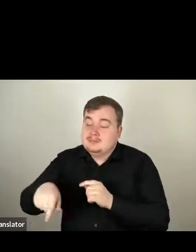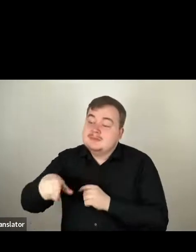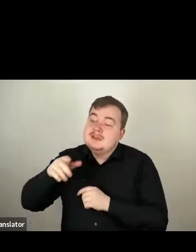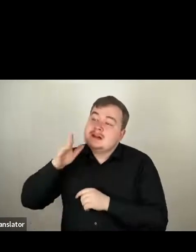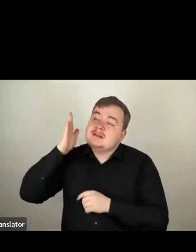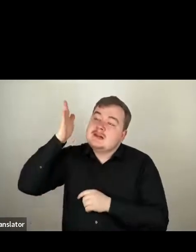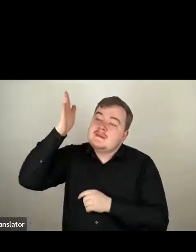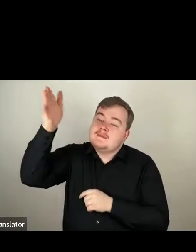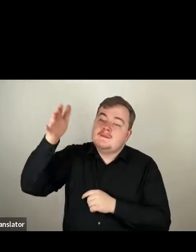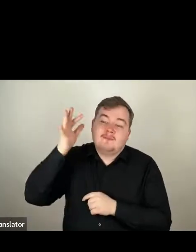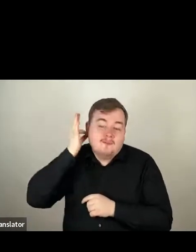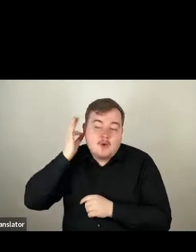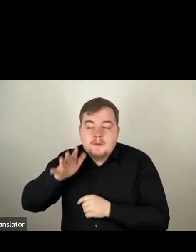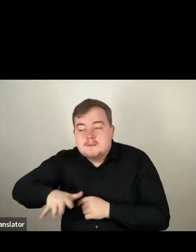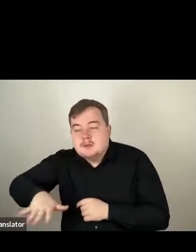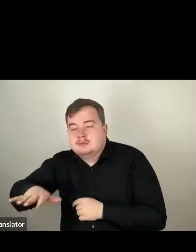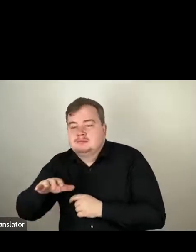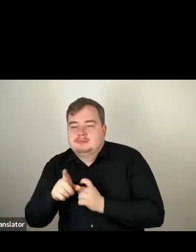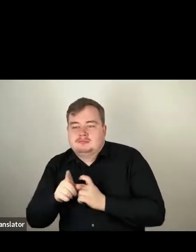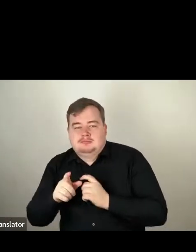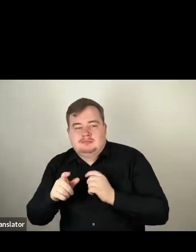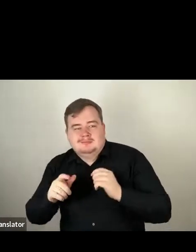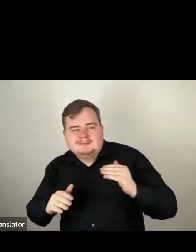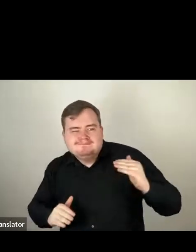the highest level.